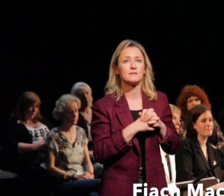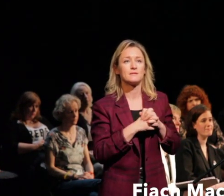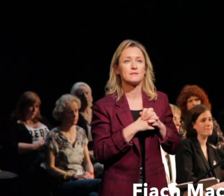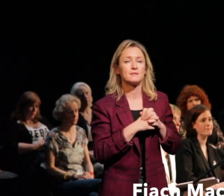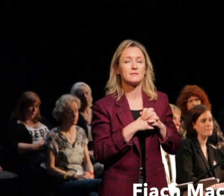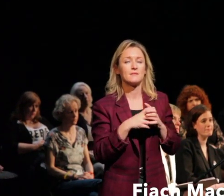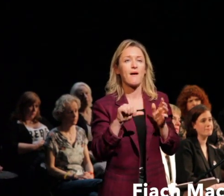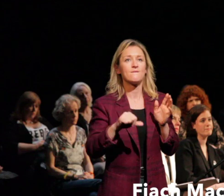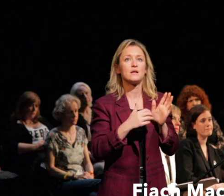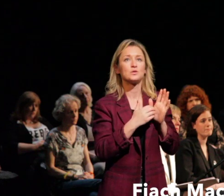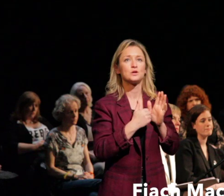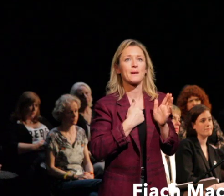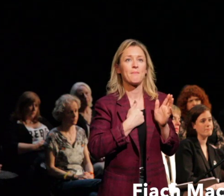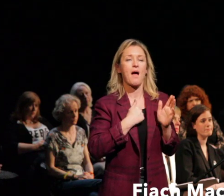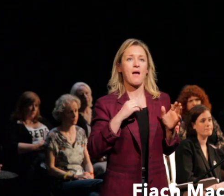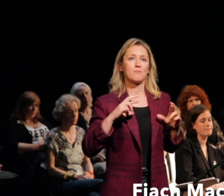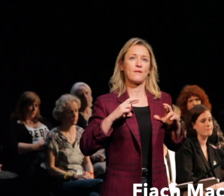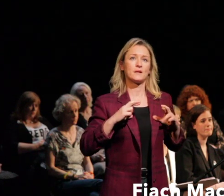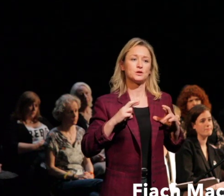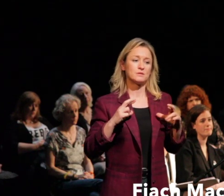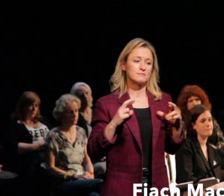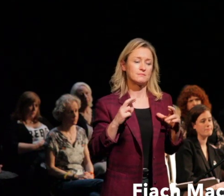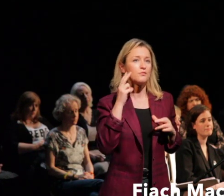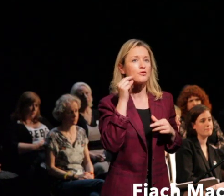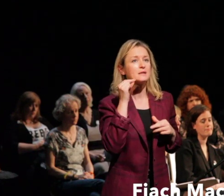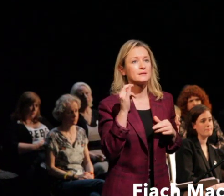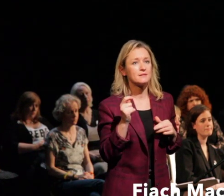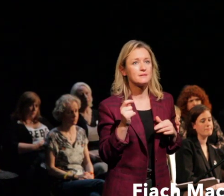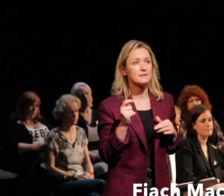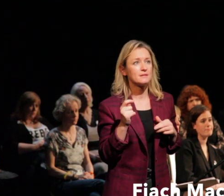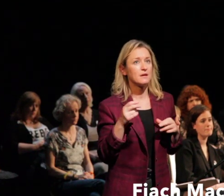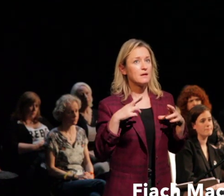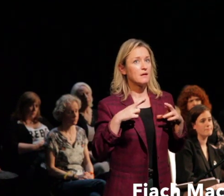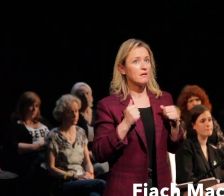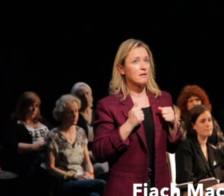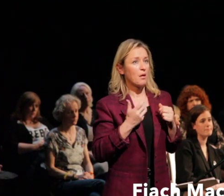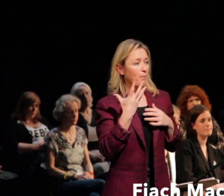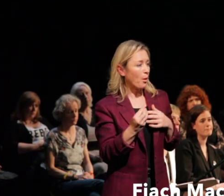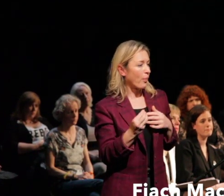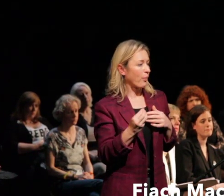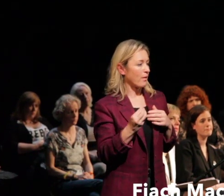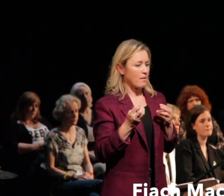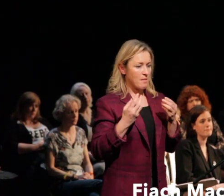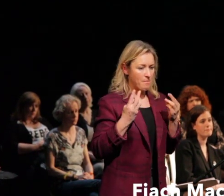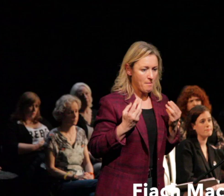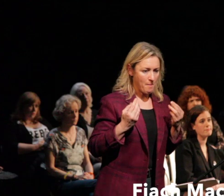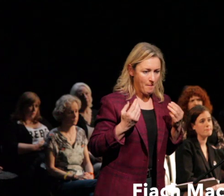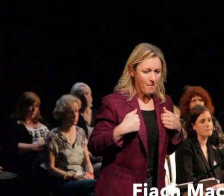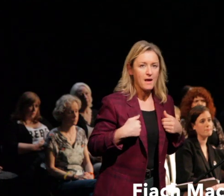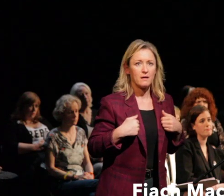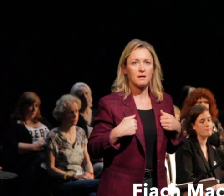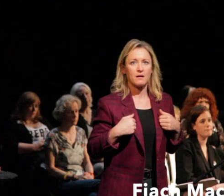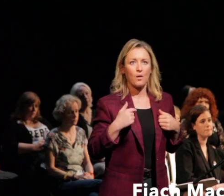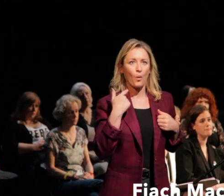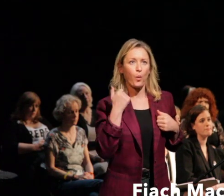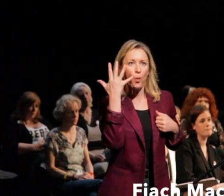I regret that. Privilege is not just about structural social advantages of birth like being man, white and middle-aged.